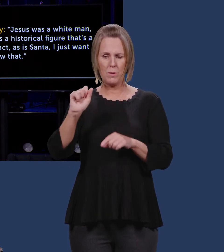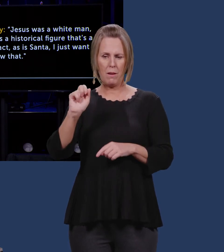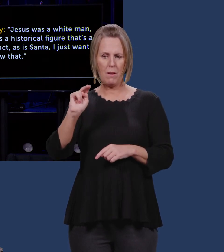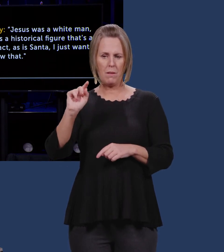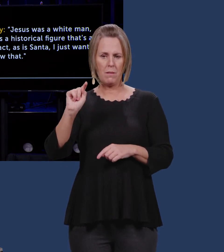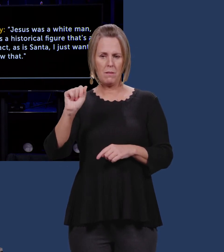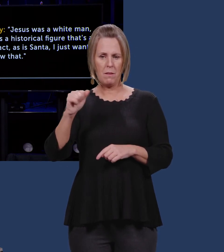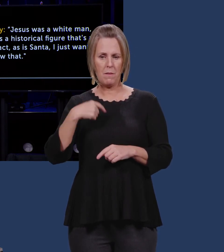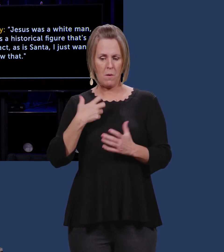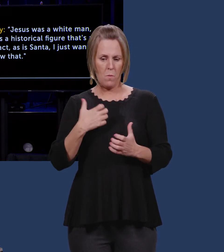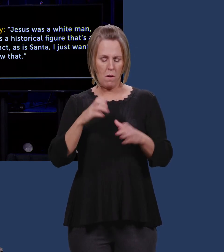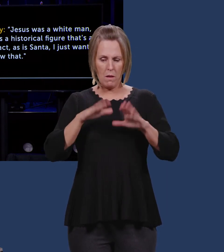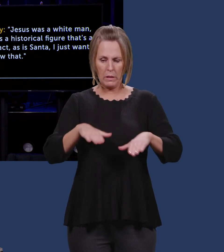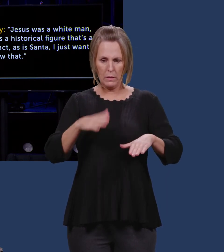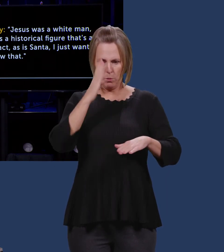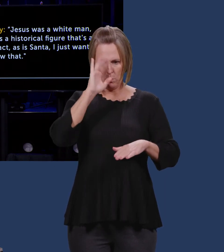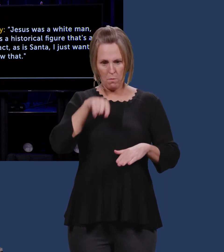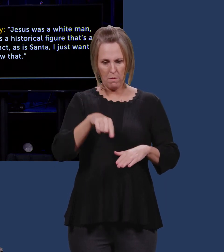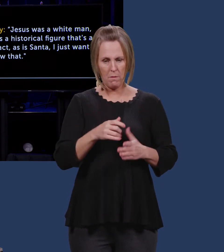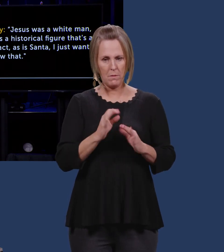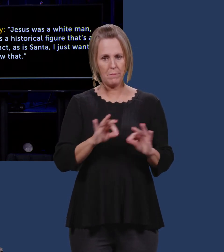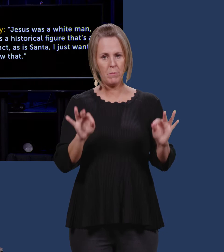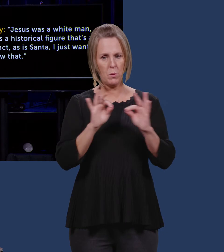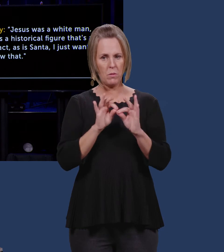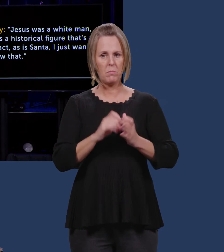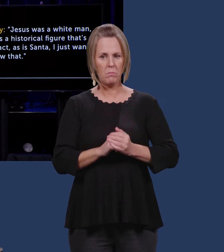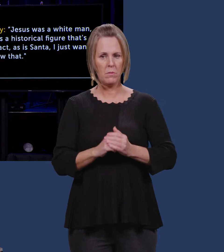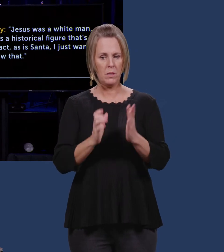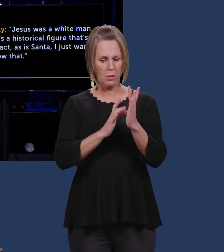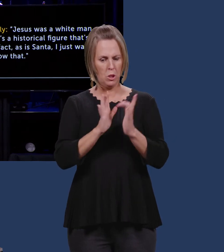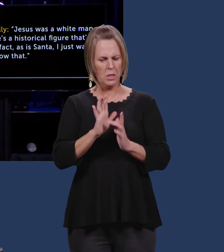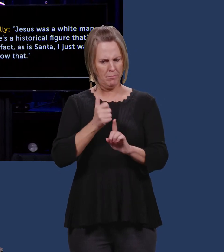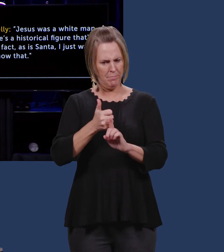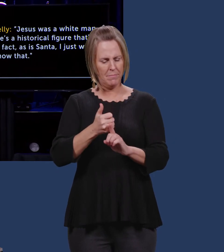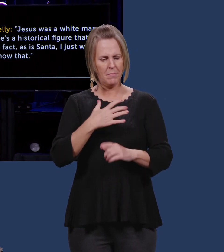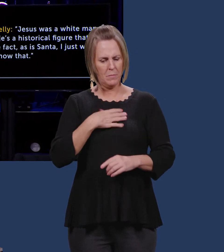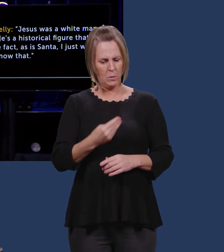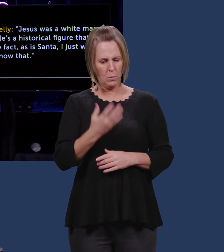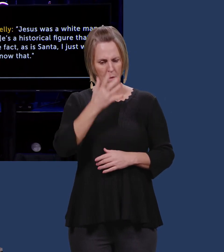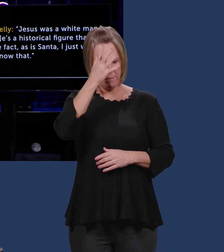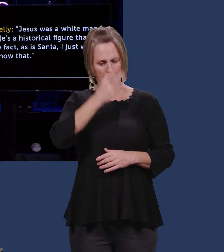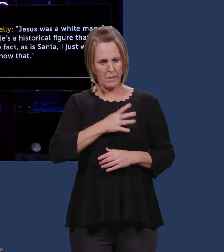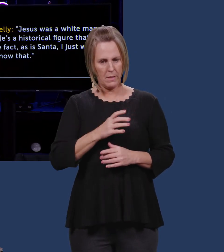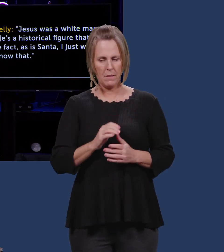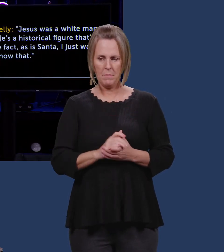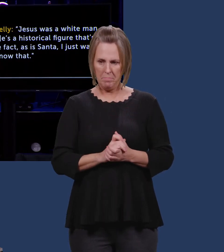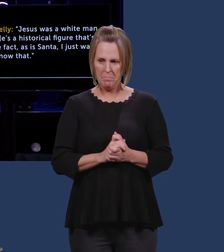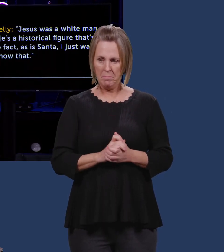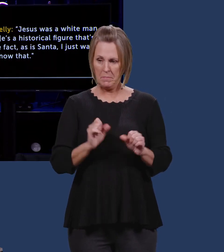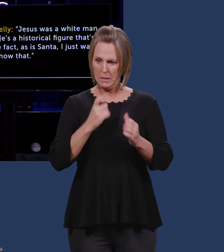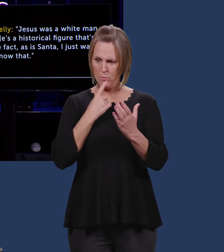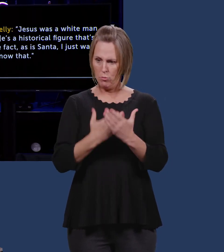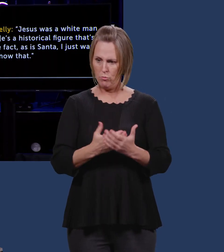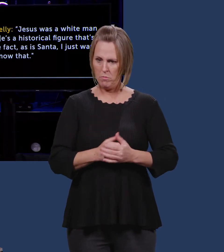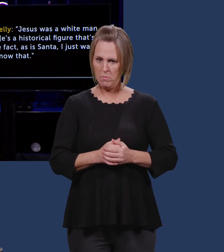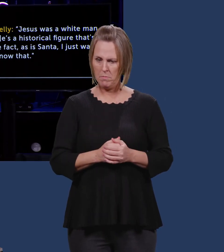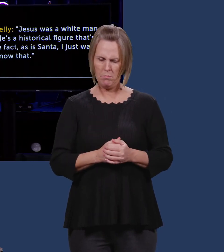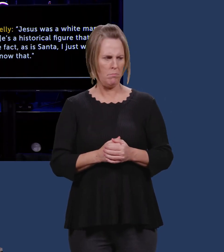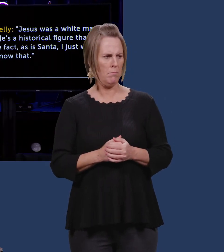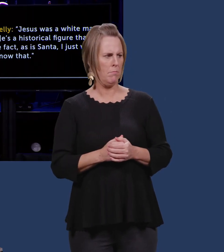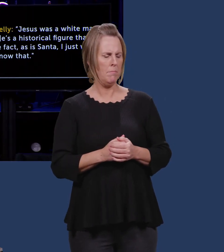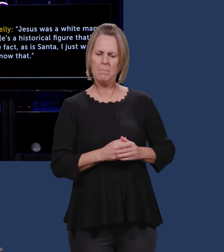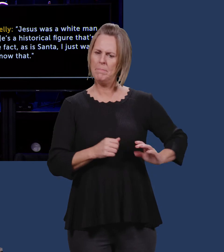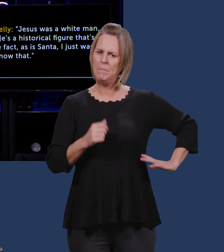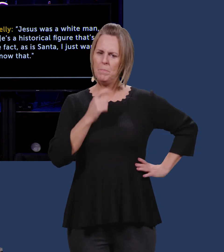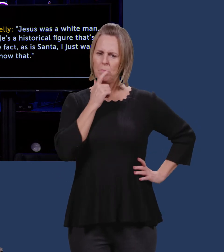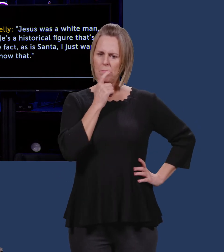want kids to know that. It's a verifiable fact that Jesus was white. But what if